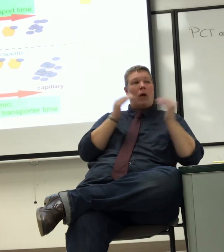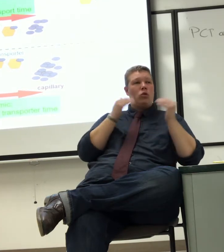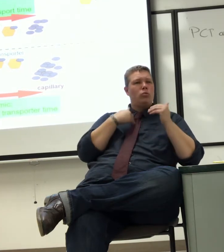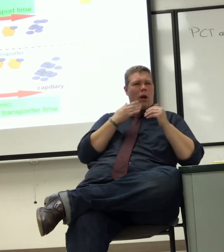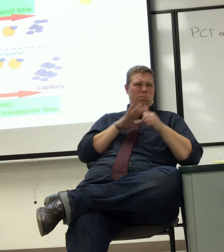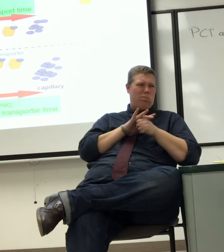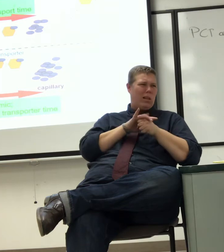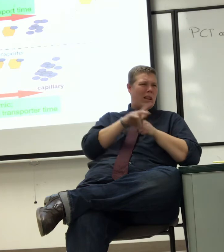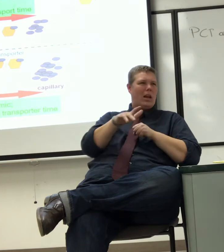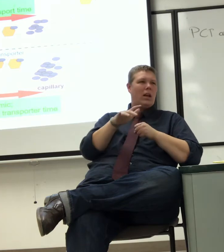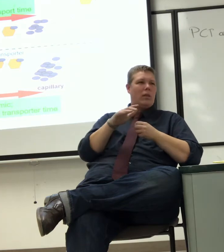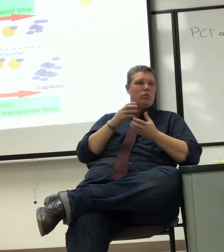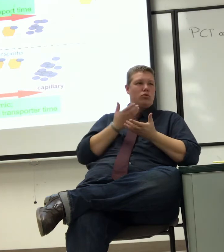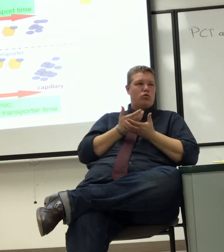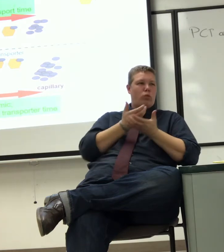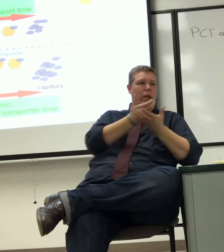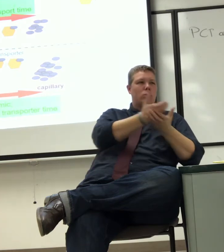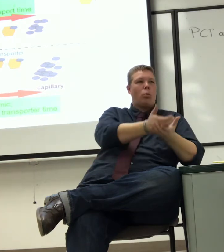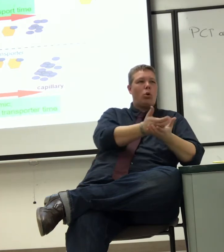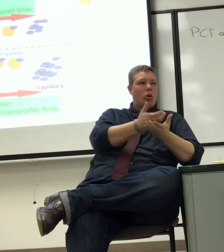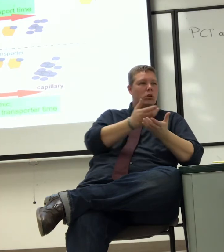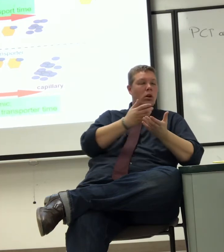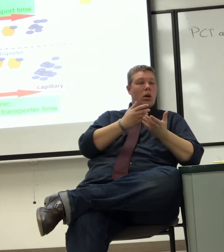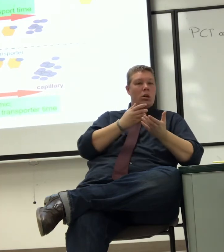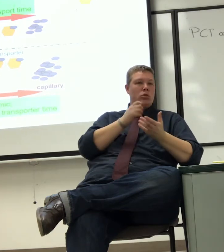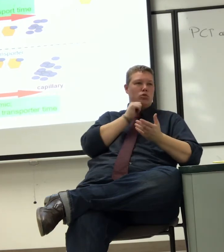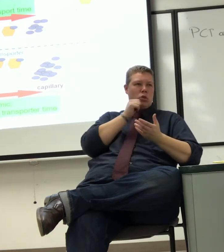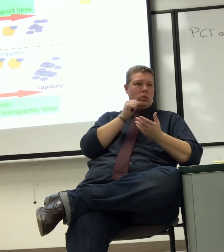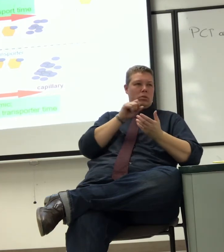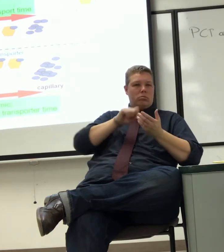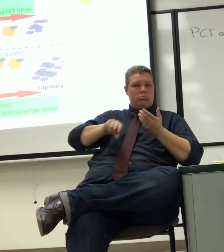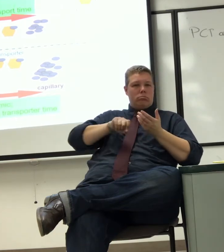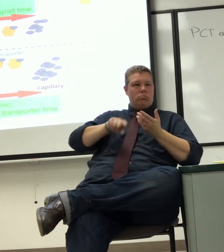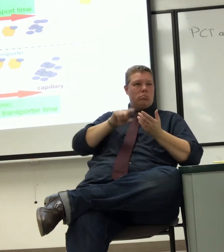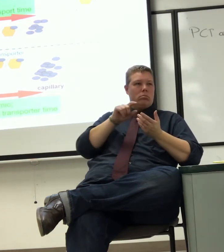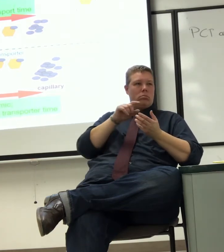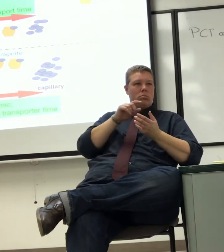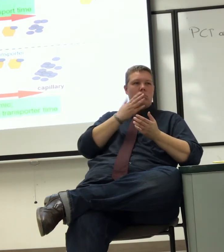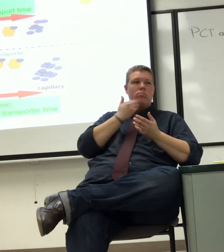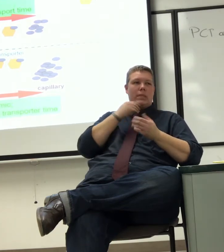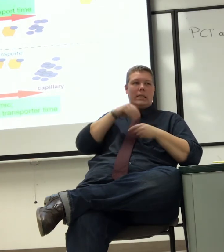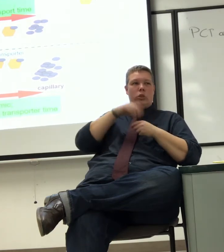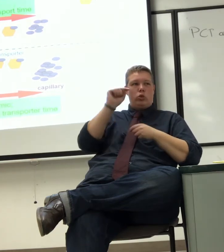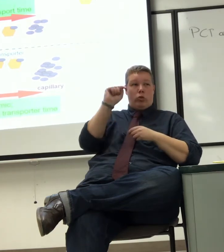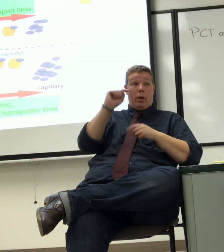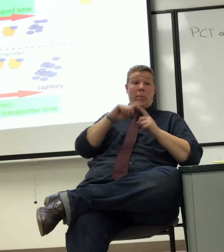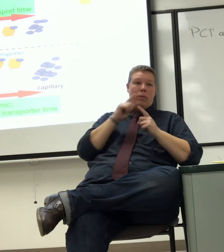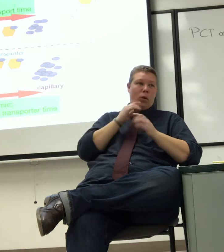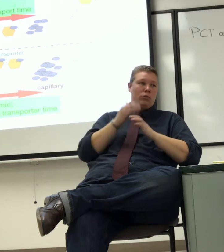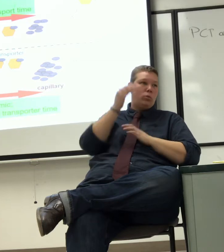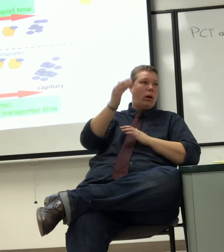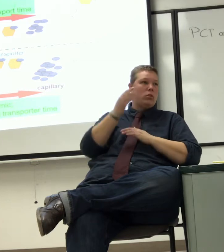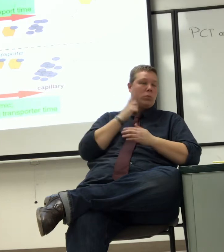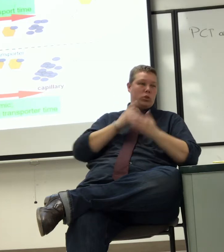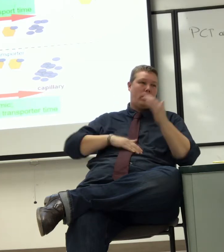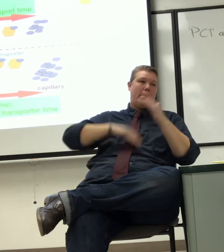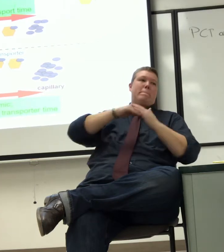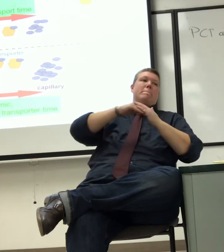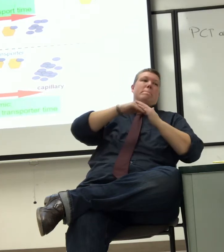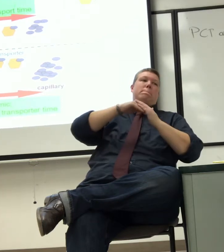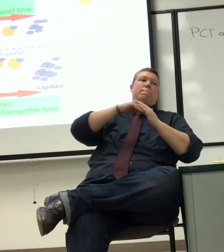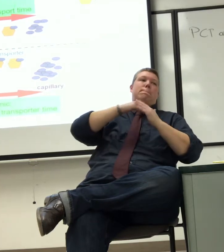you should have zero excretion in the urine. But if you have too much, you might max out and reach